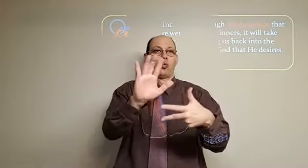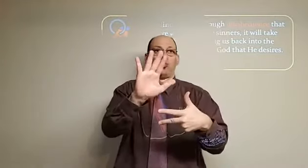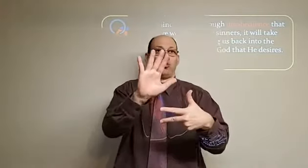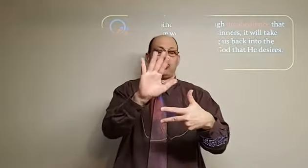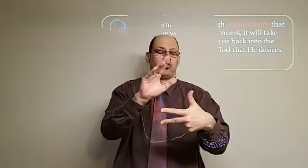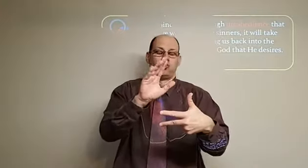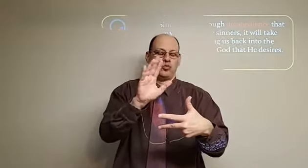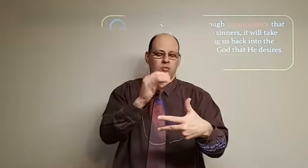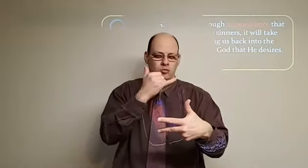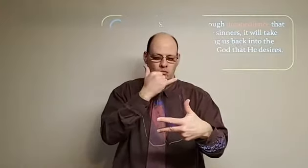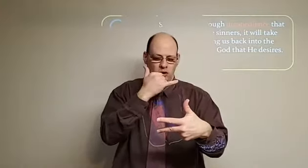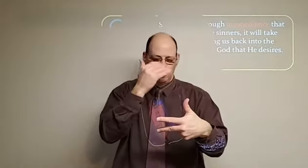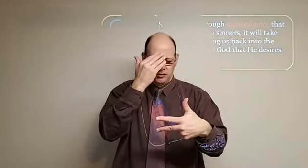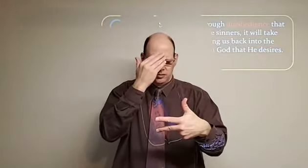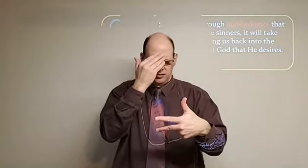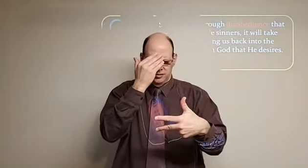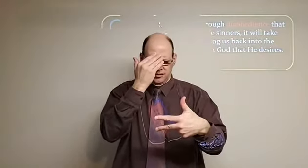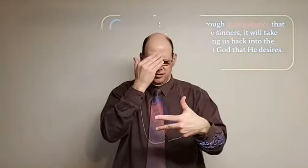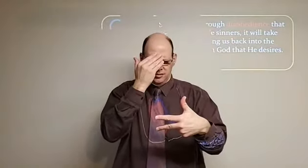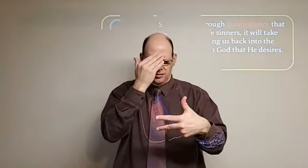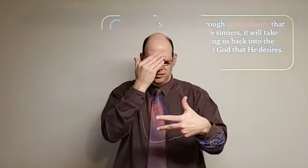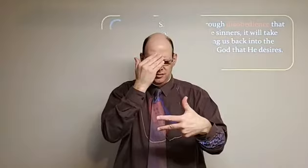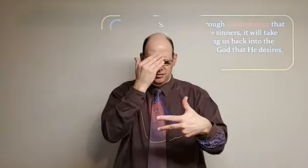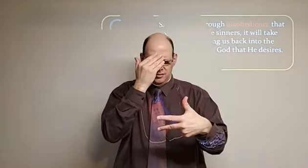no I'm sorry I gotta get this straight in my head